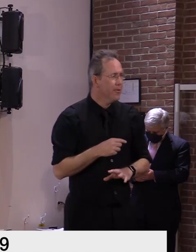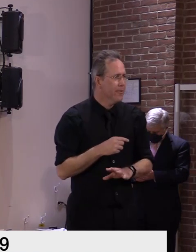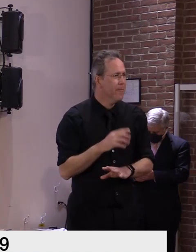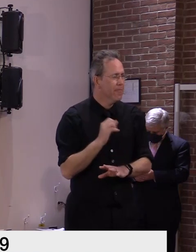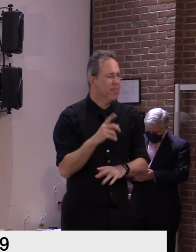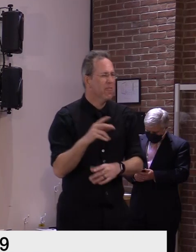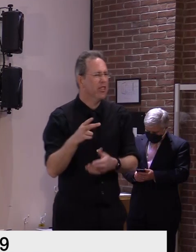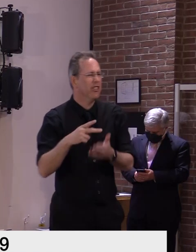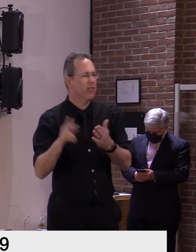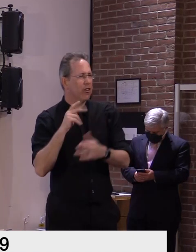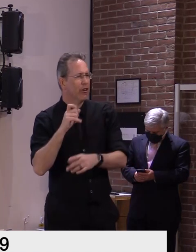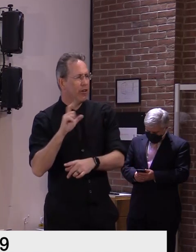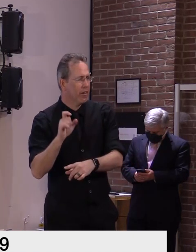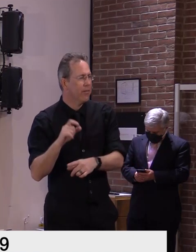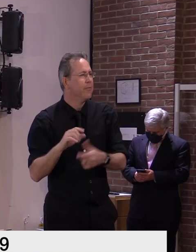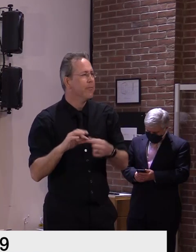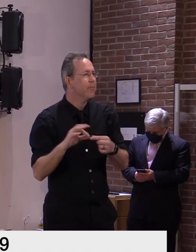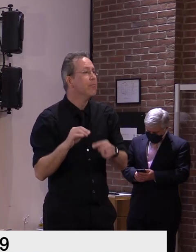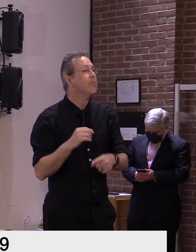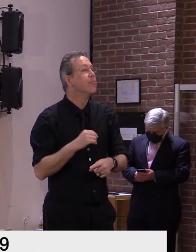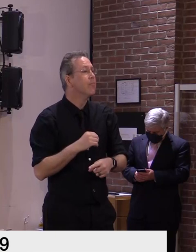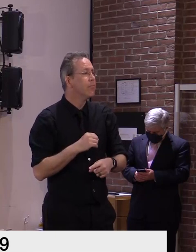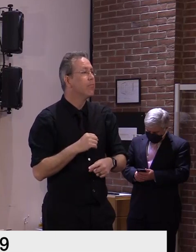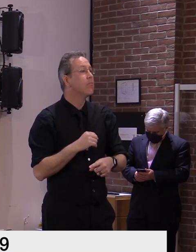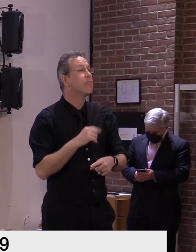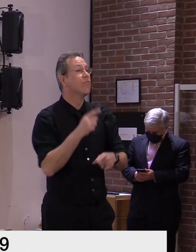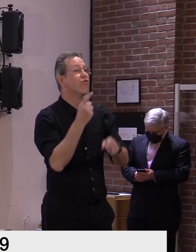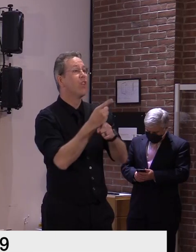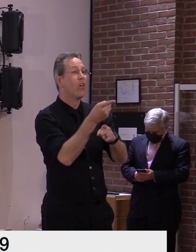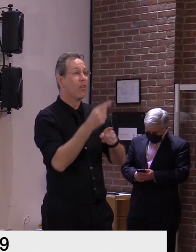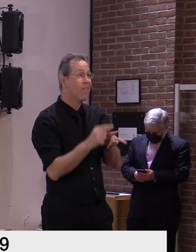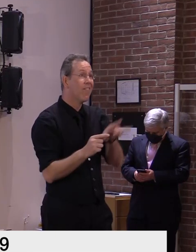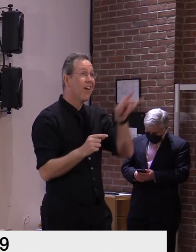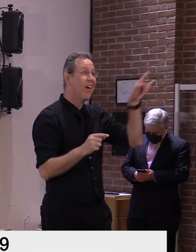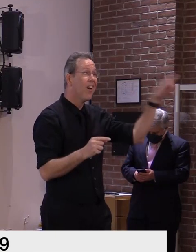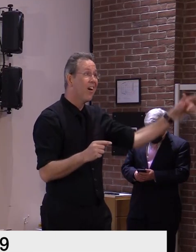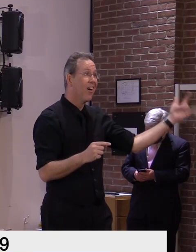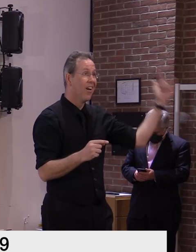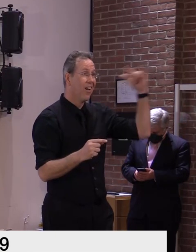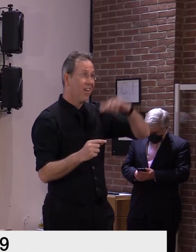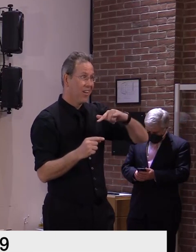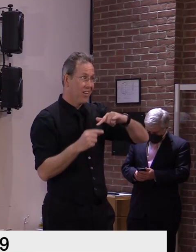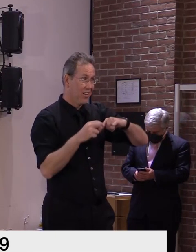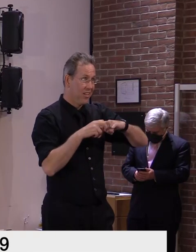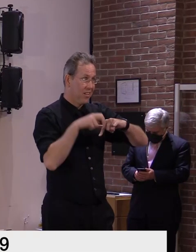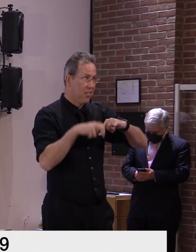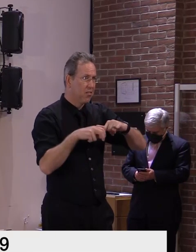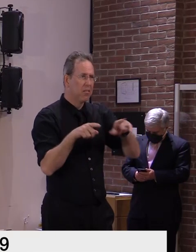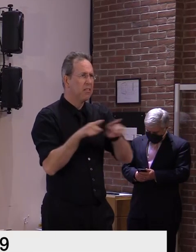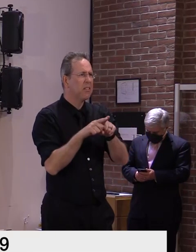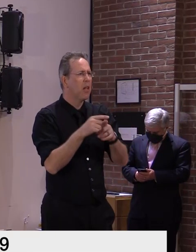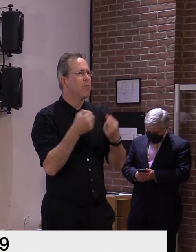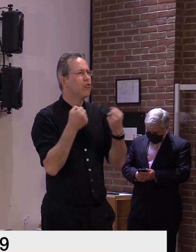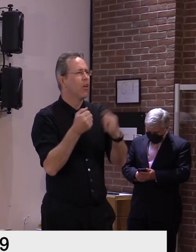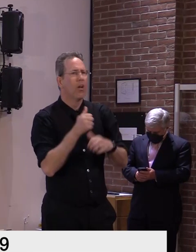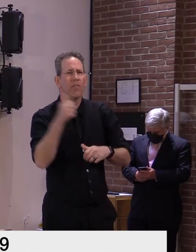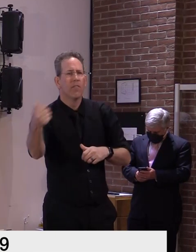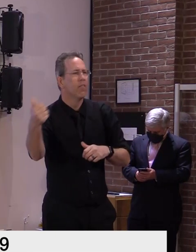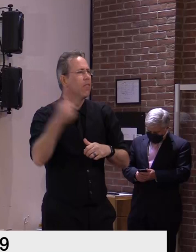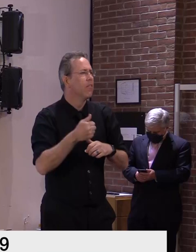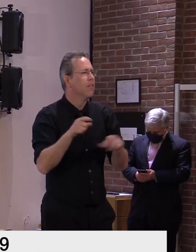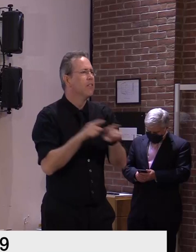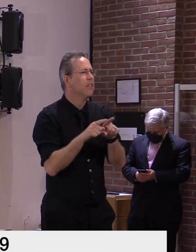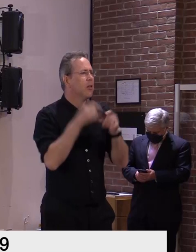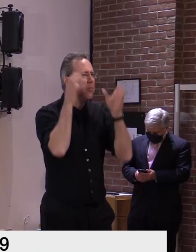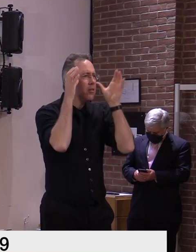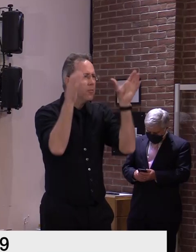air does not require anything different than our new travel policy, which requires somebody traveling in state to have a negative